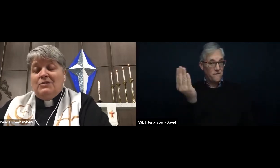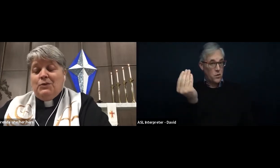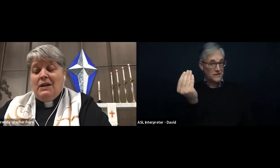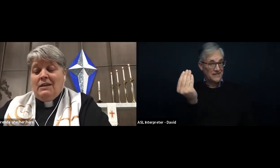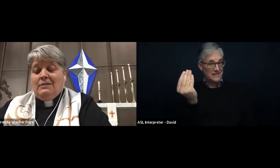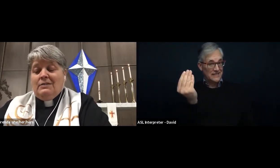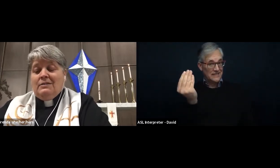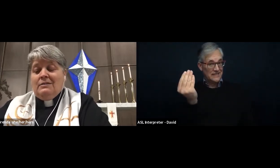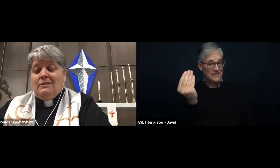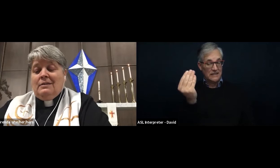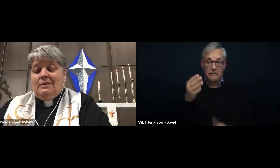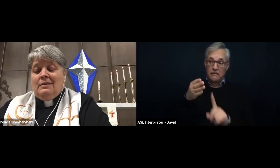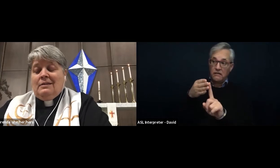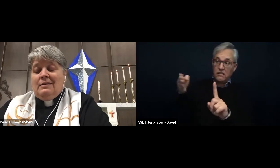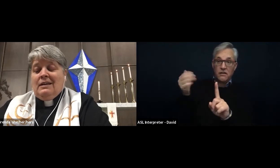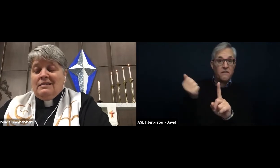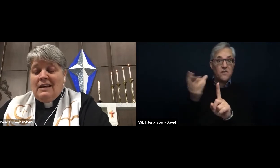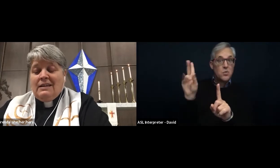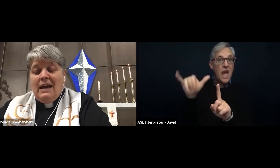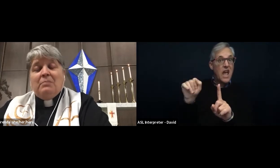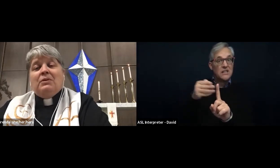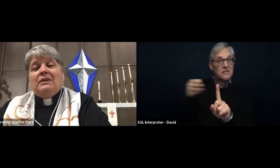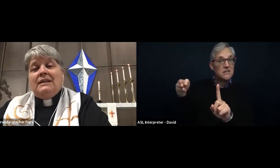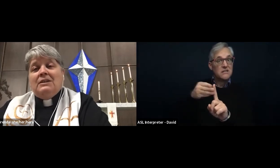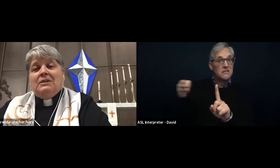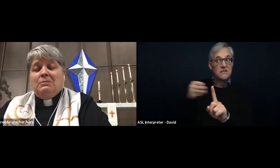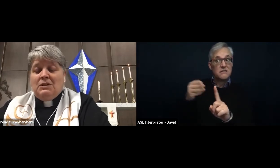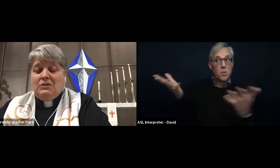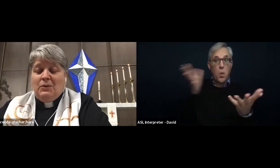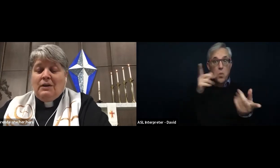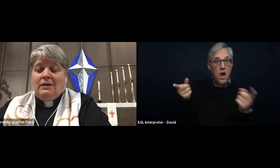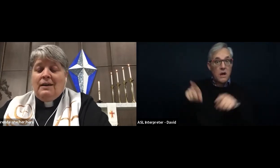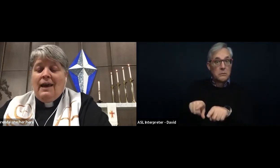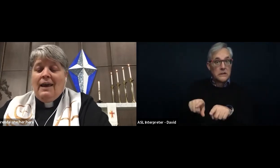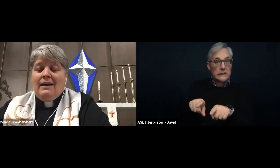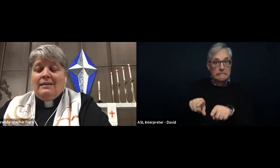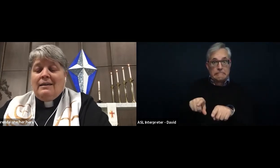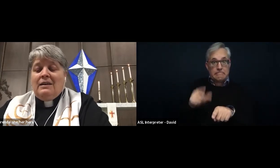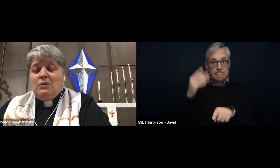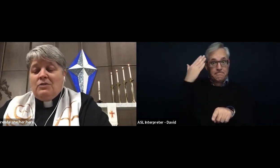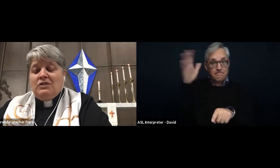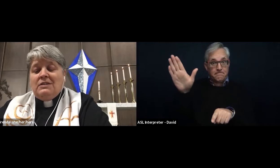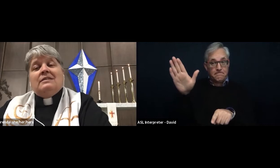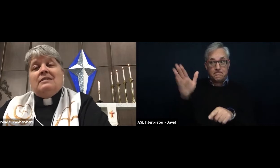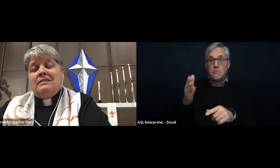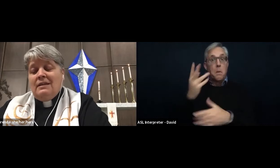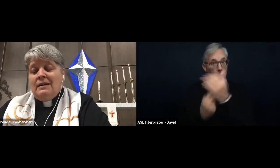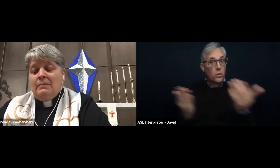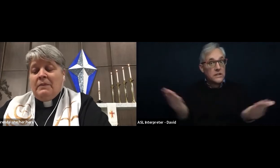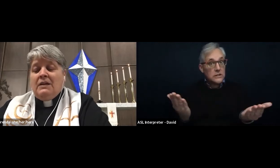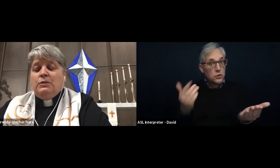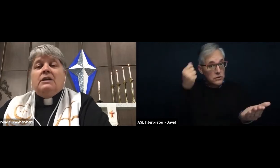the next few days at the state capitol here in Minnesota and in Washington,